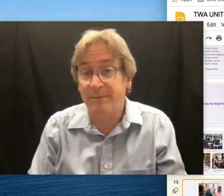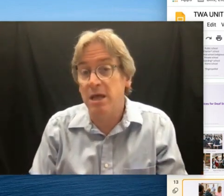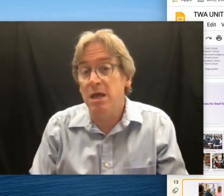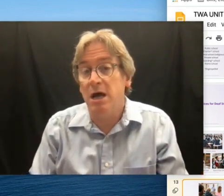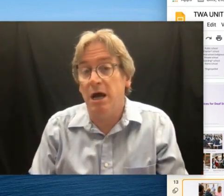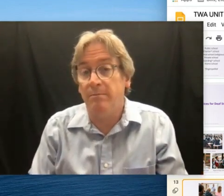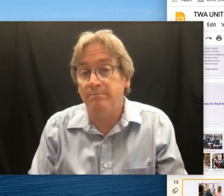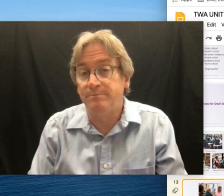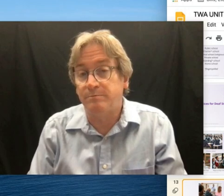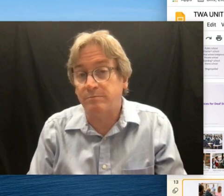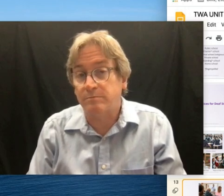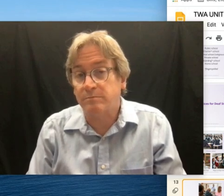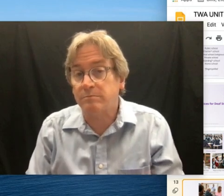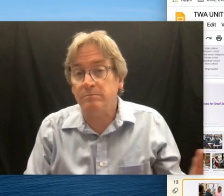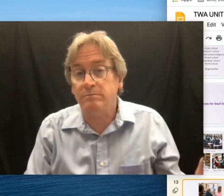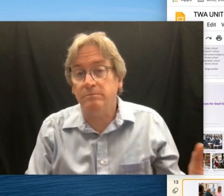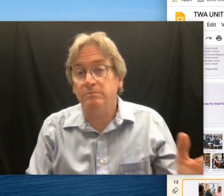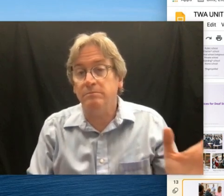right?